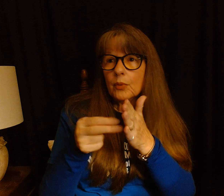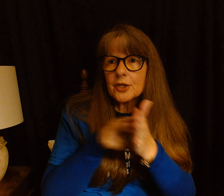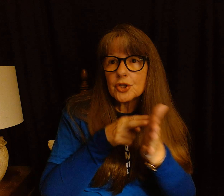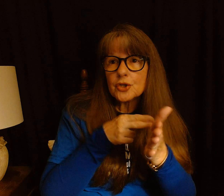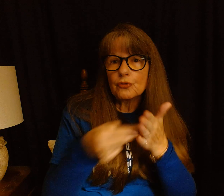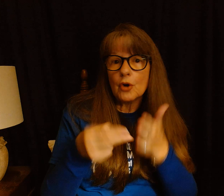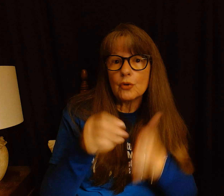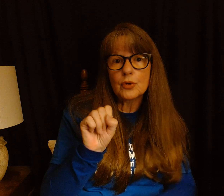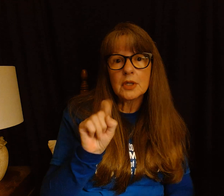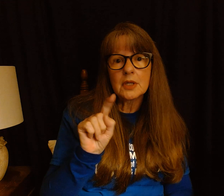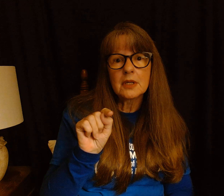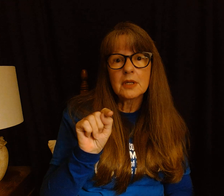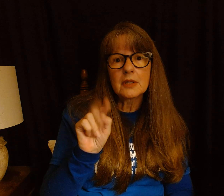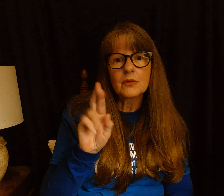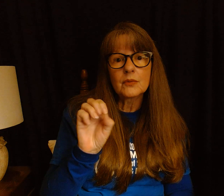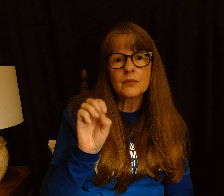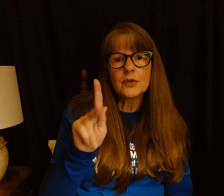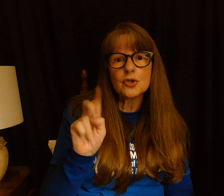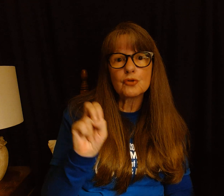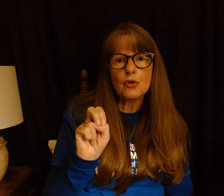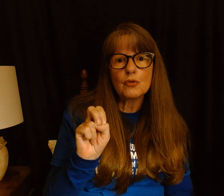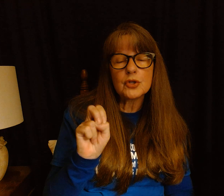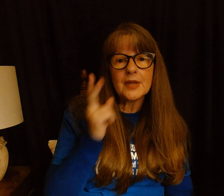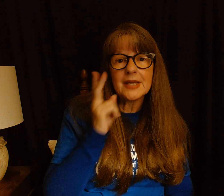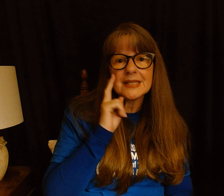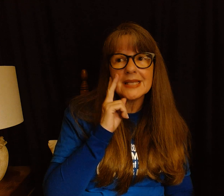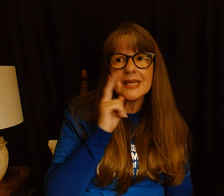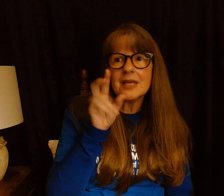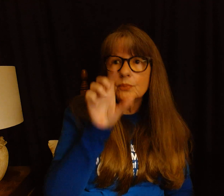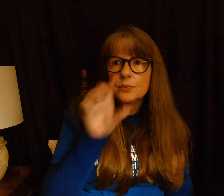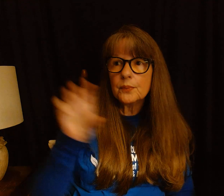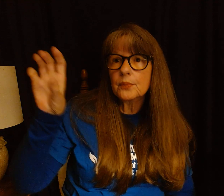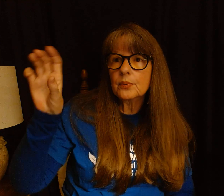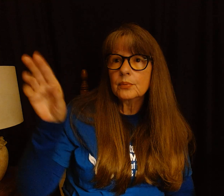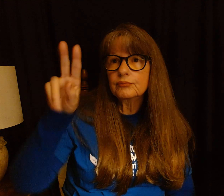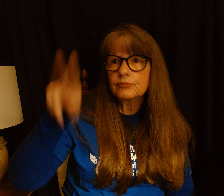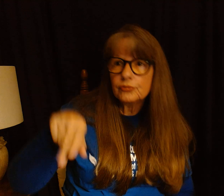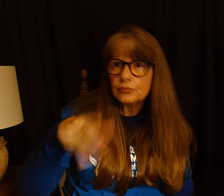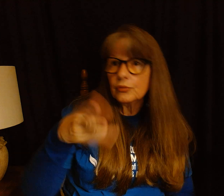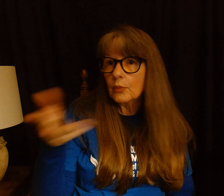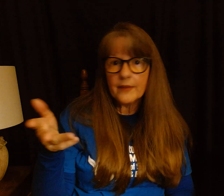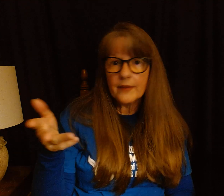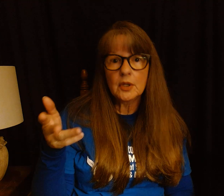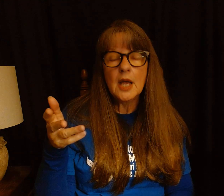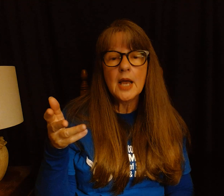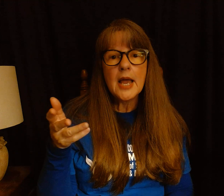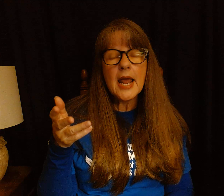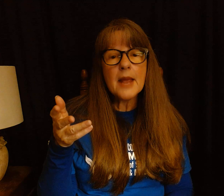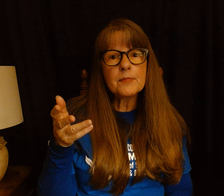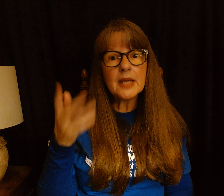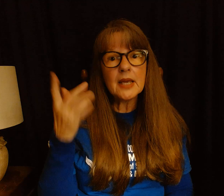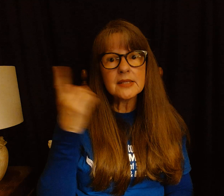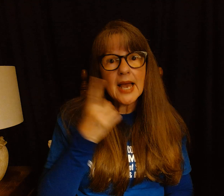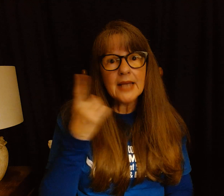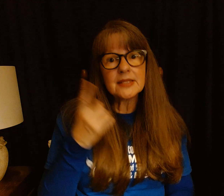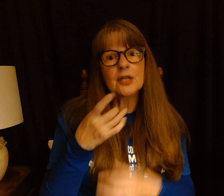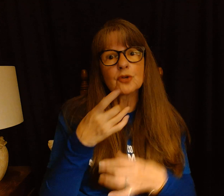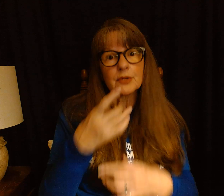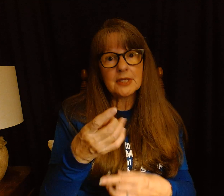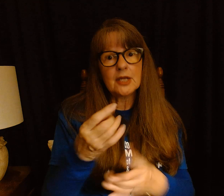brush stroke, so they can see whatever, because that's interesting